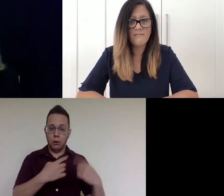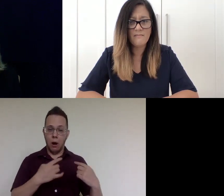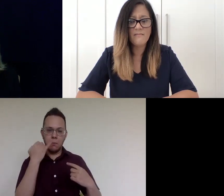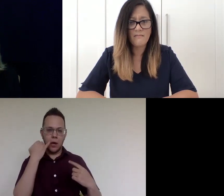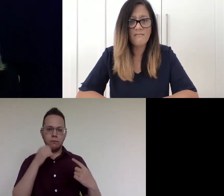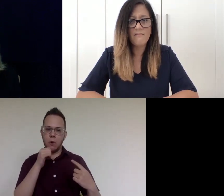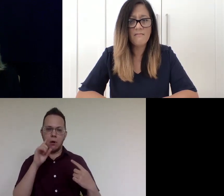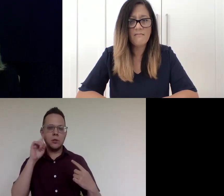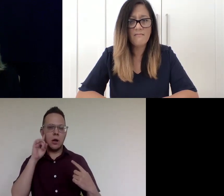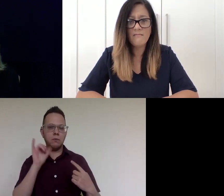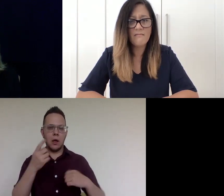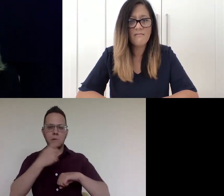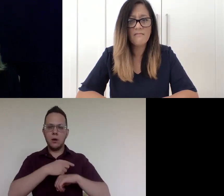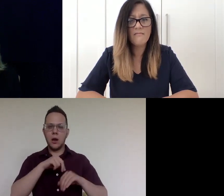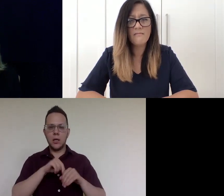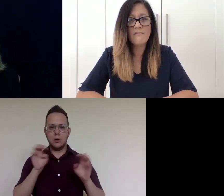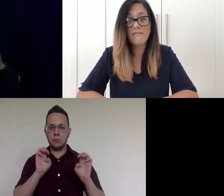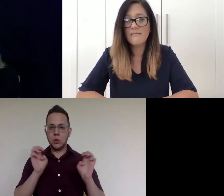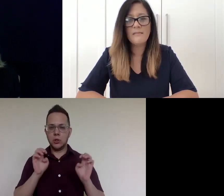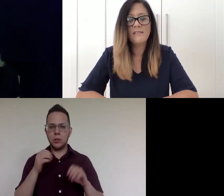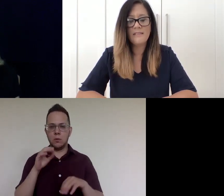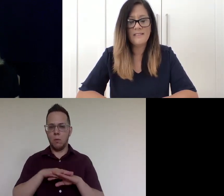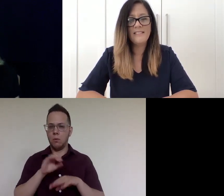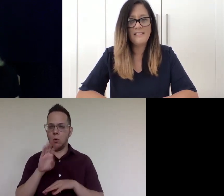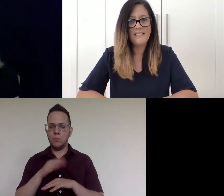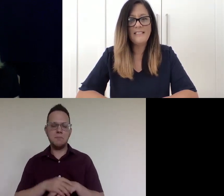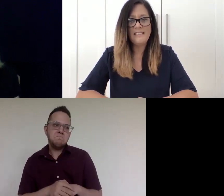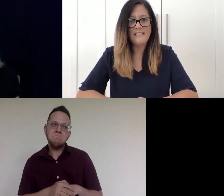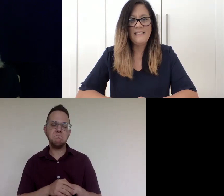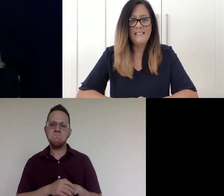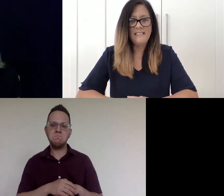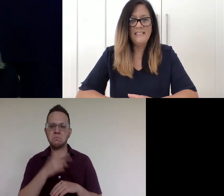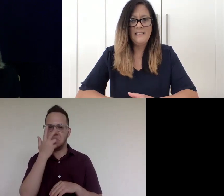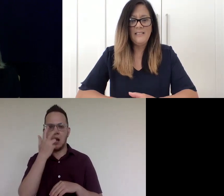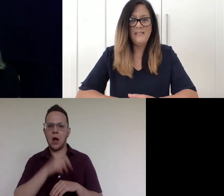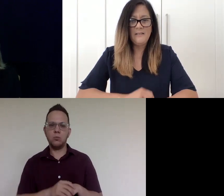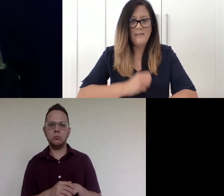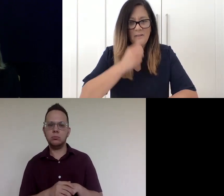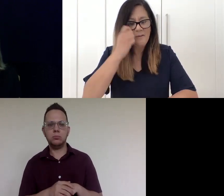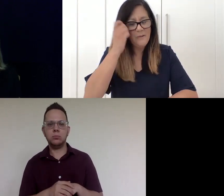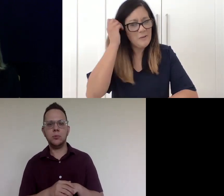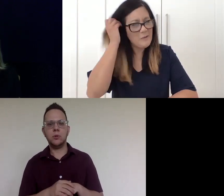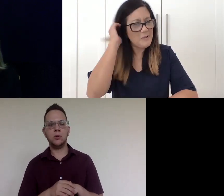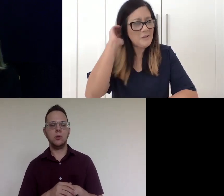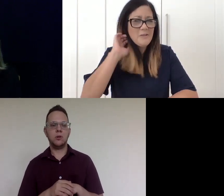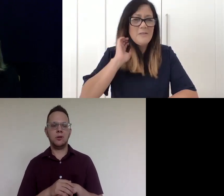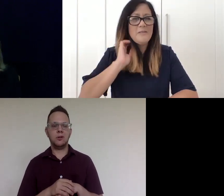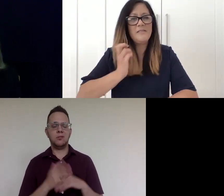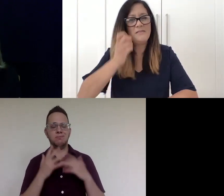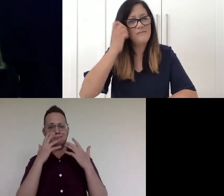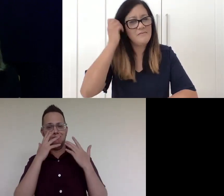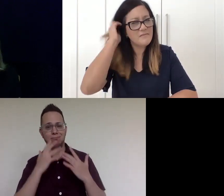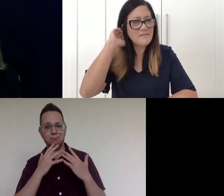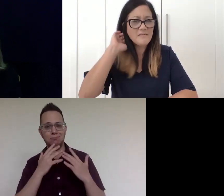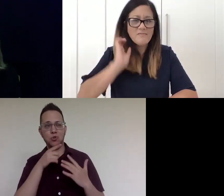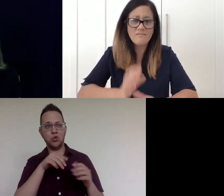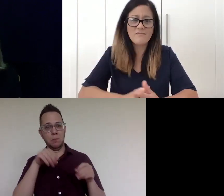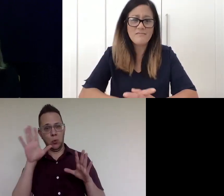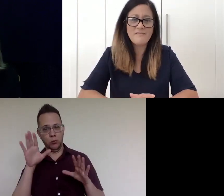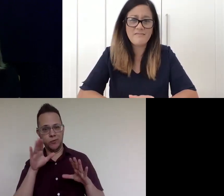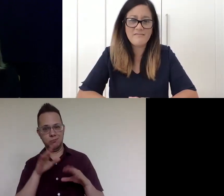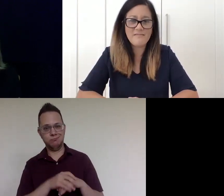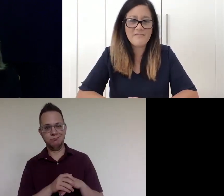And it makes me wonder, would she have even come to that appointment if I weren't deaf? And I don't think she would have,